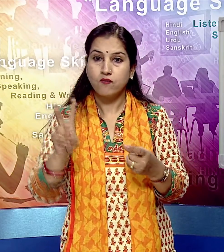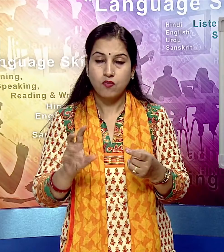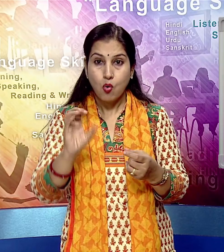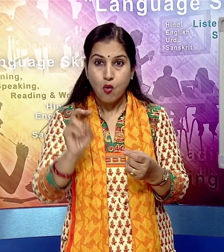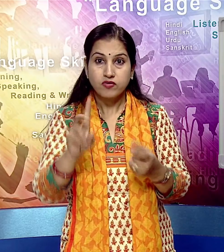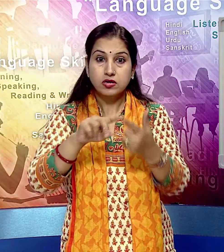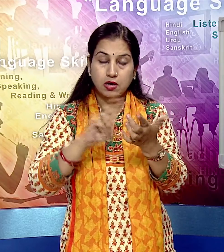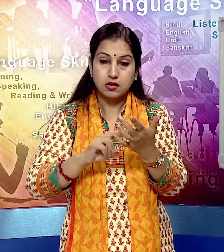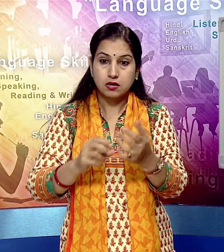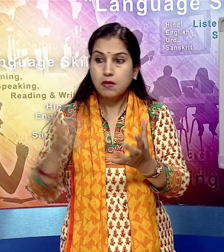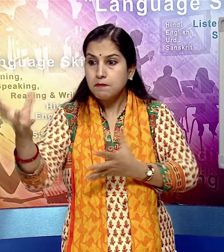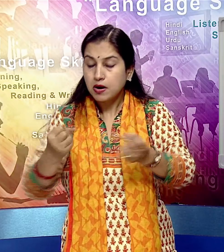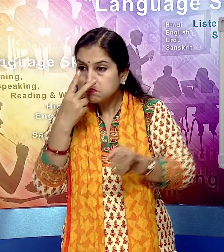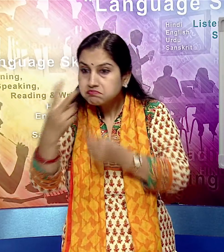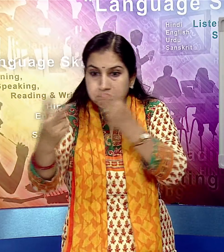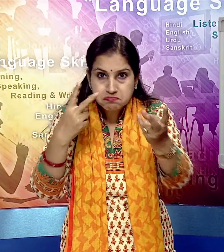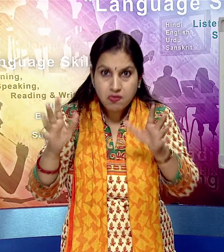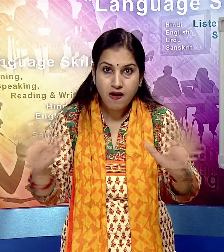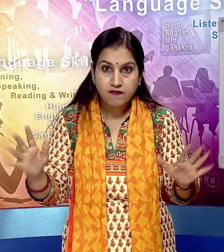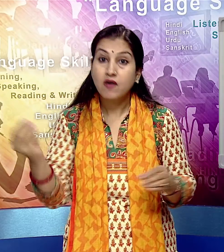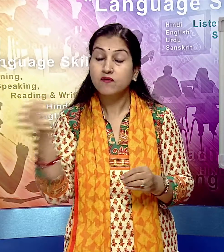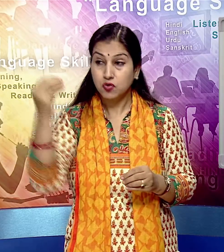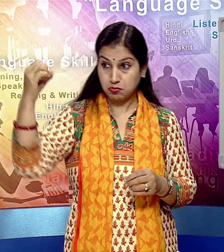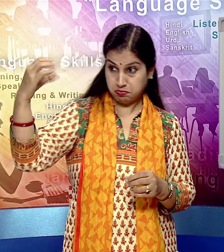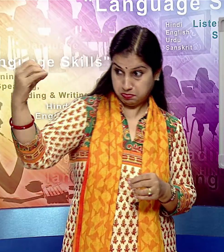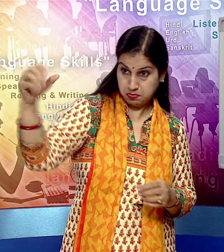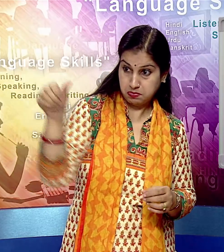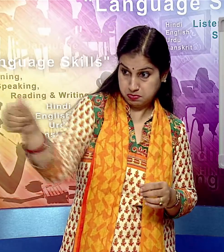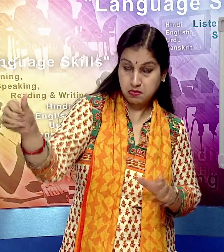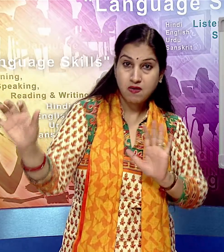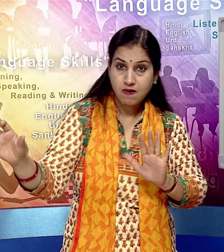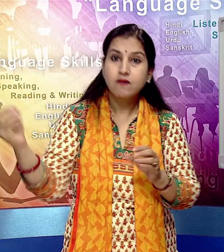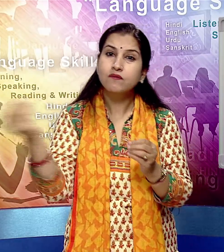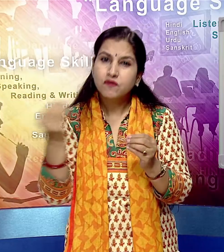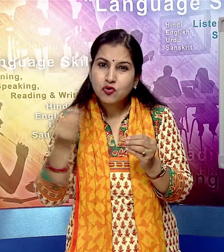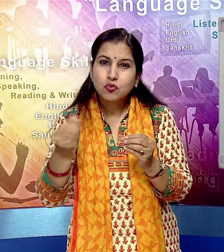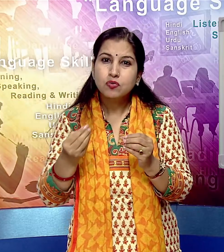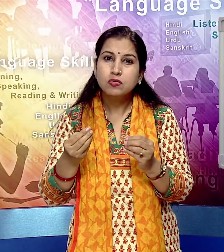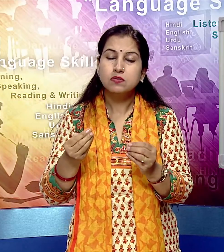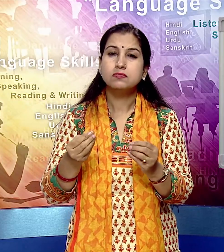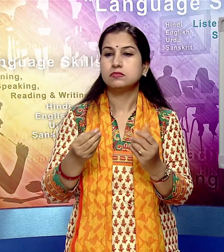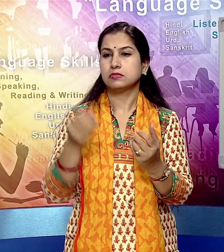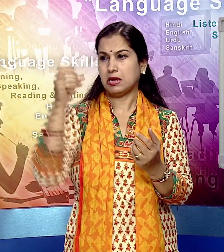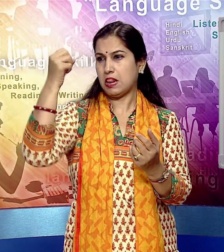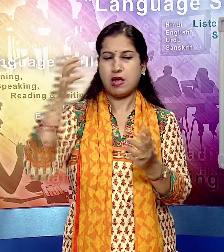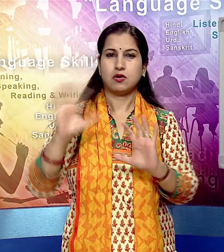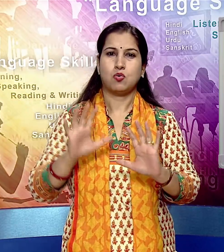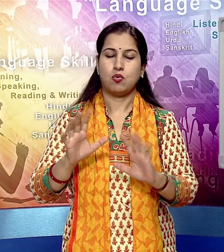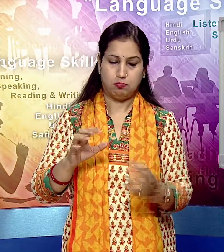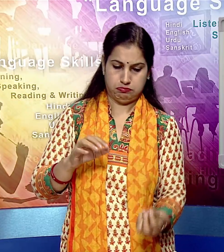market. Few are electric and few of them are non-electric.